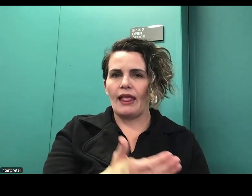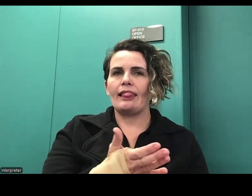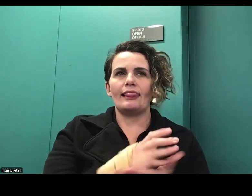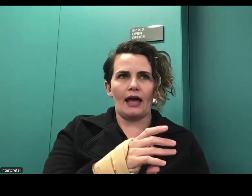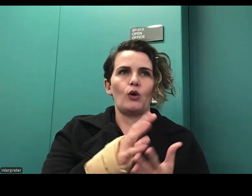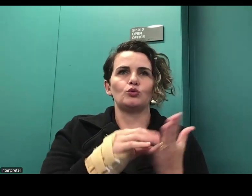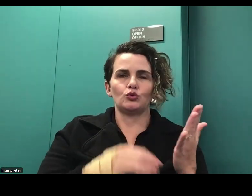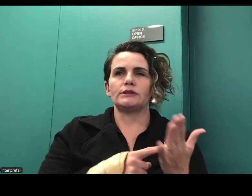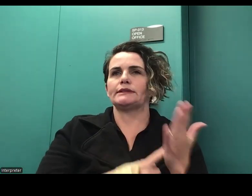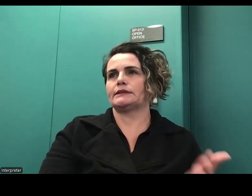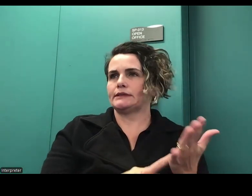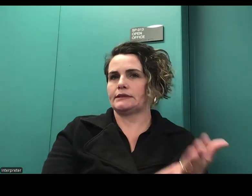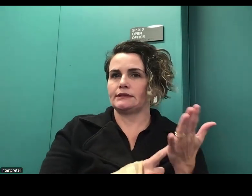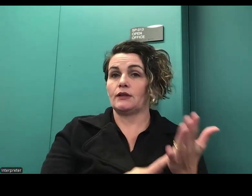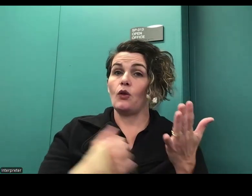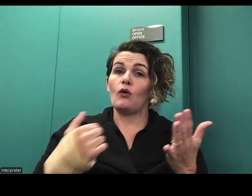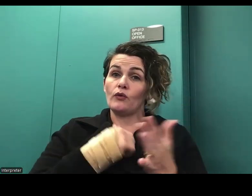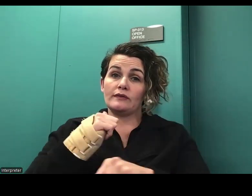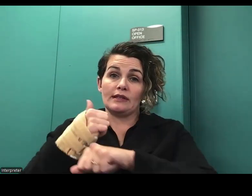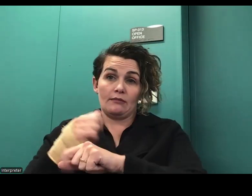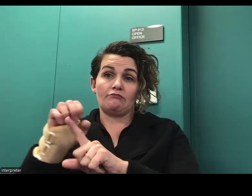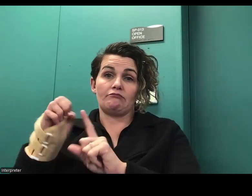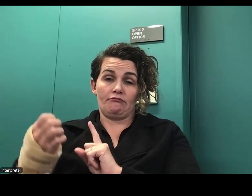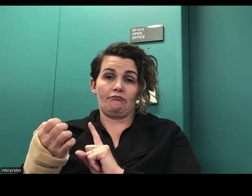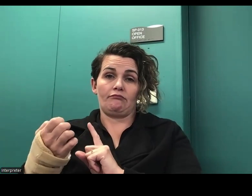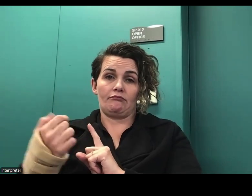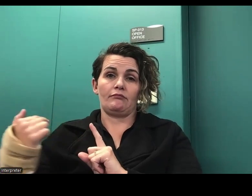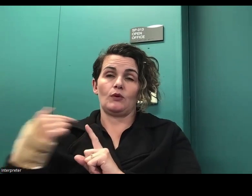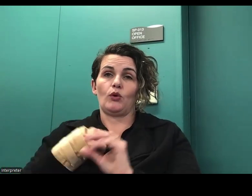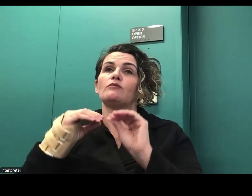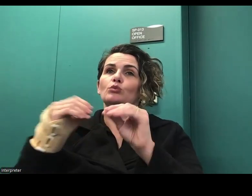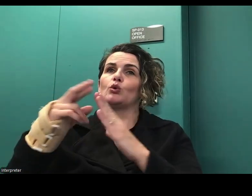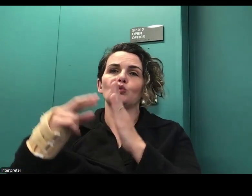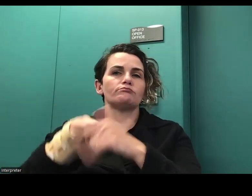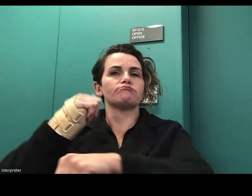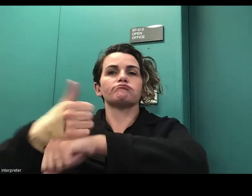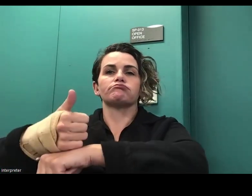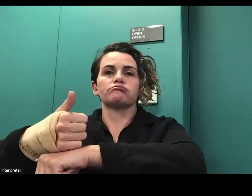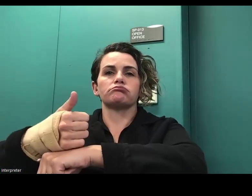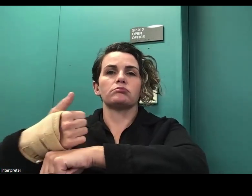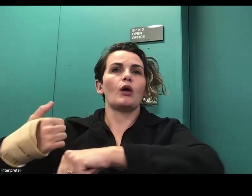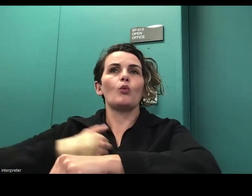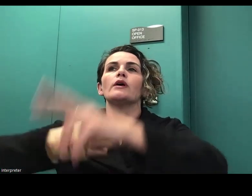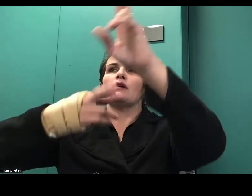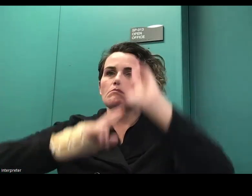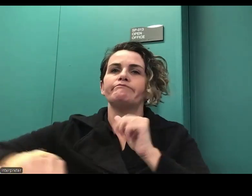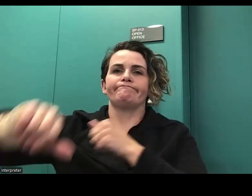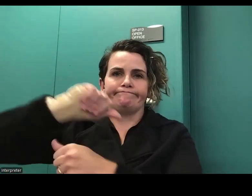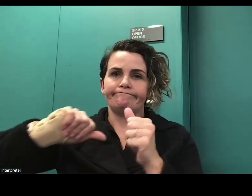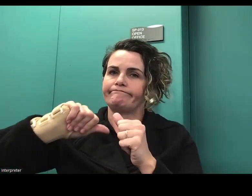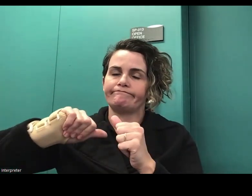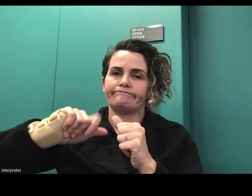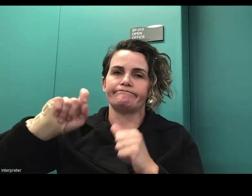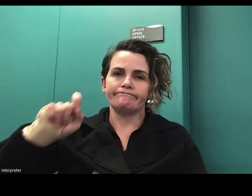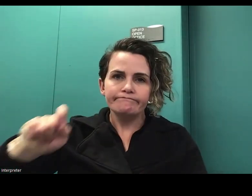And as long as we've set up an environment that is, we have put rules into place, that we are respectful, that what